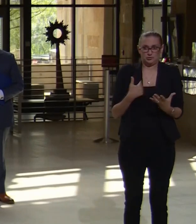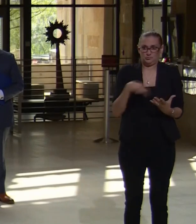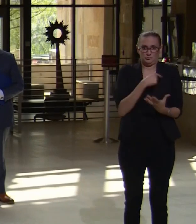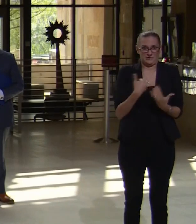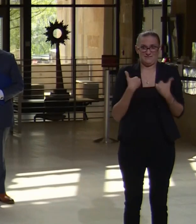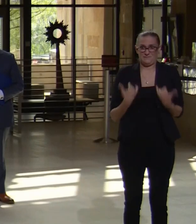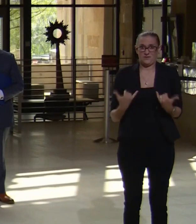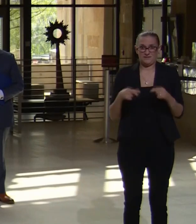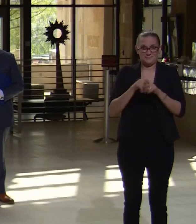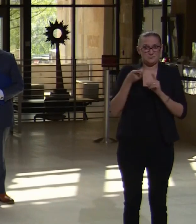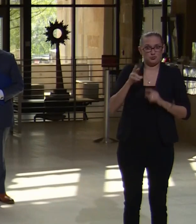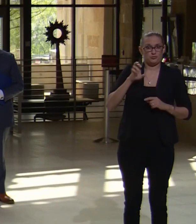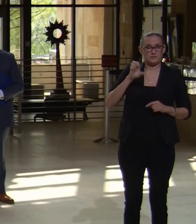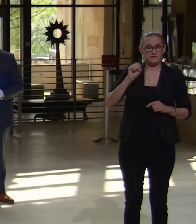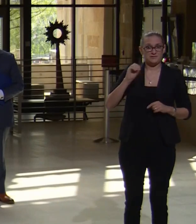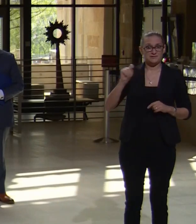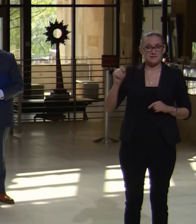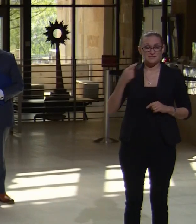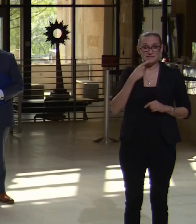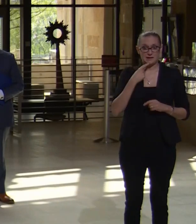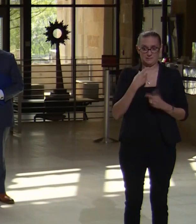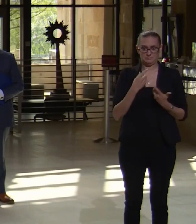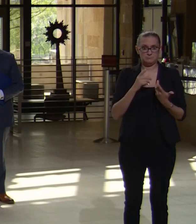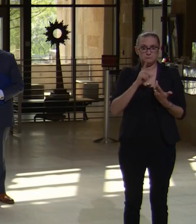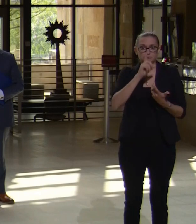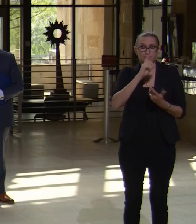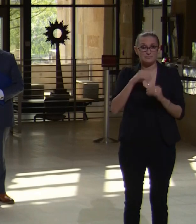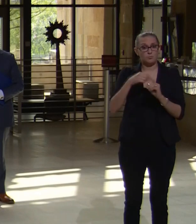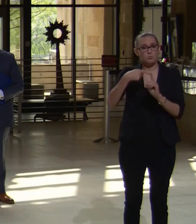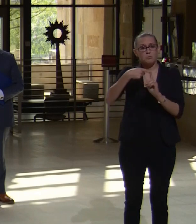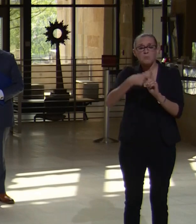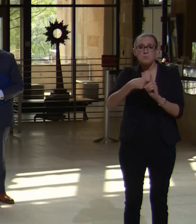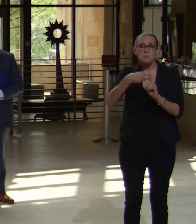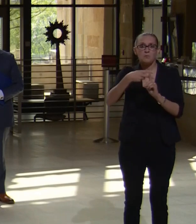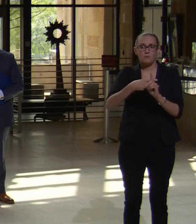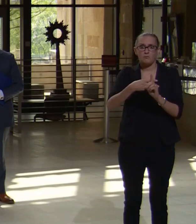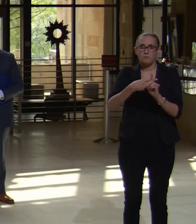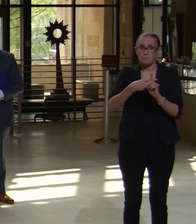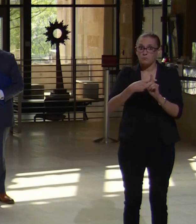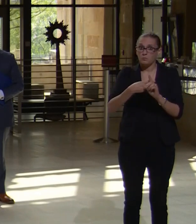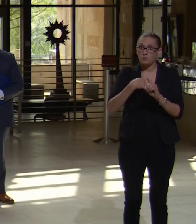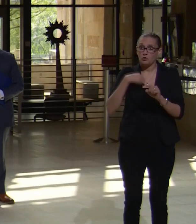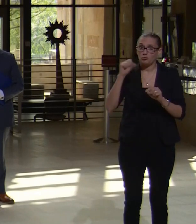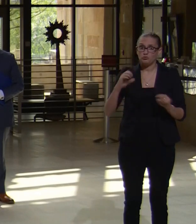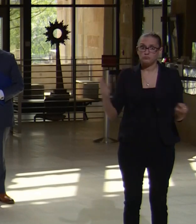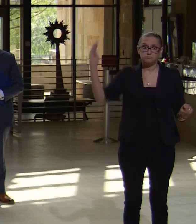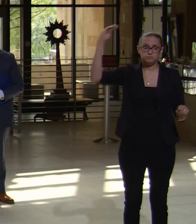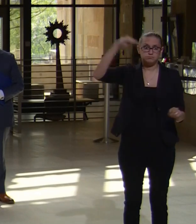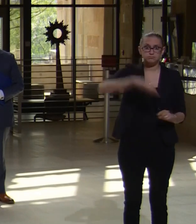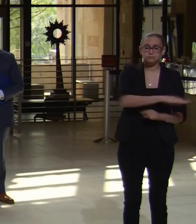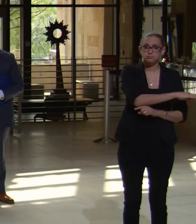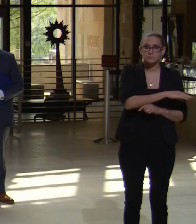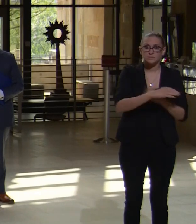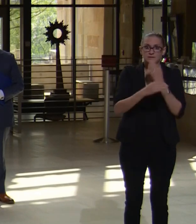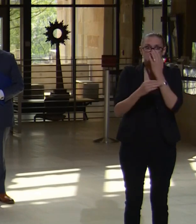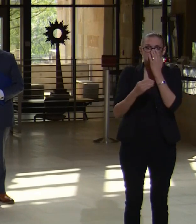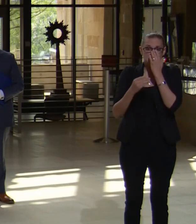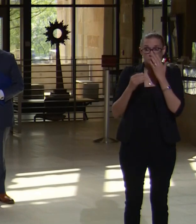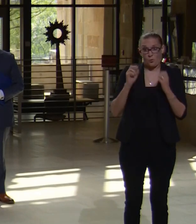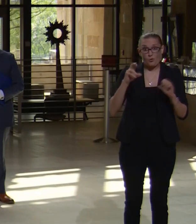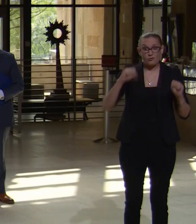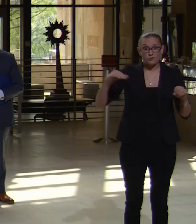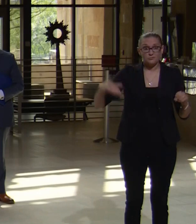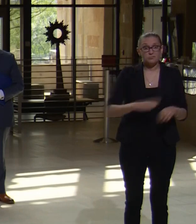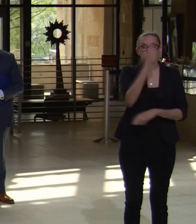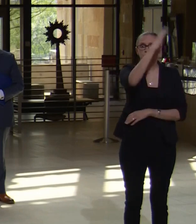as Dr. Escott said, in just a month or two, we could be 15, 20,000 hospital